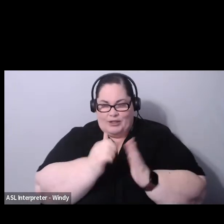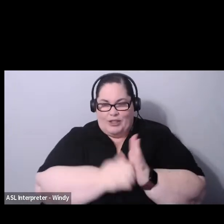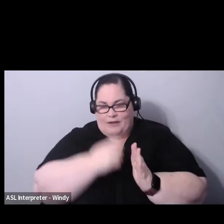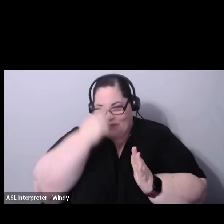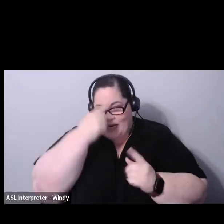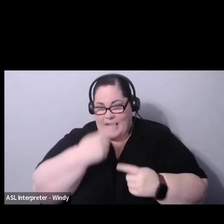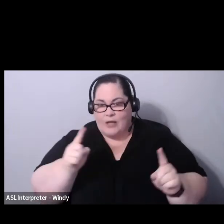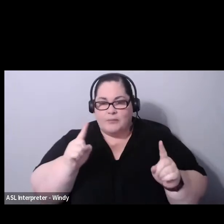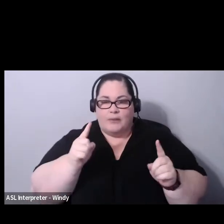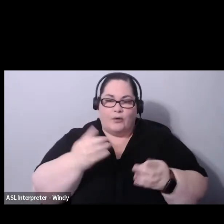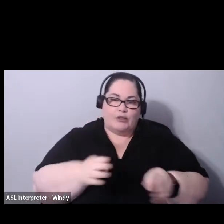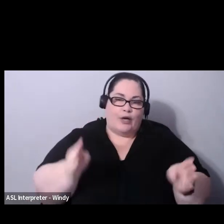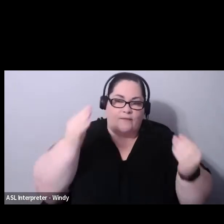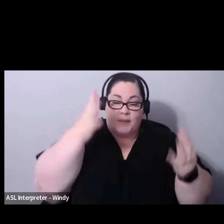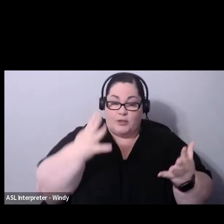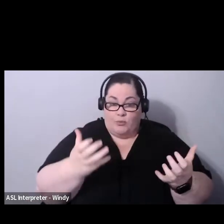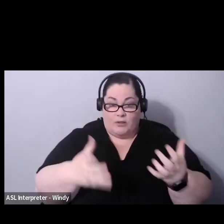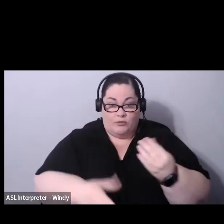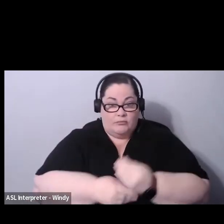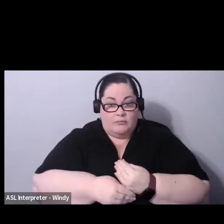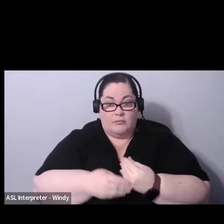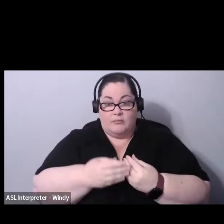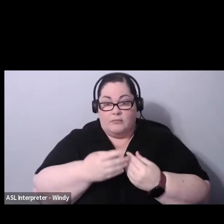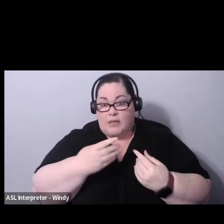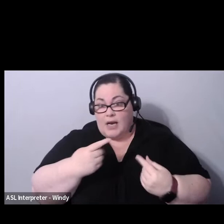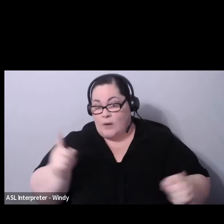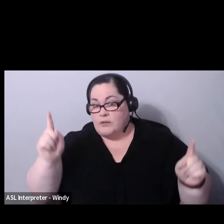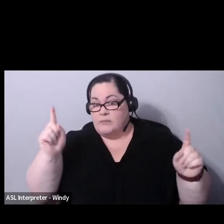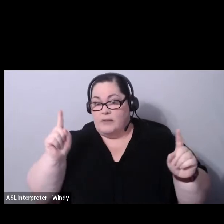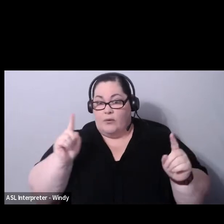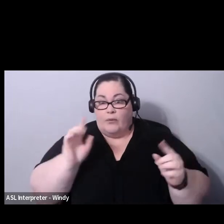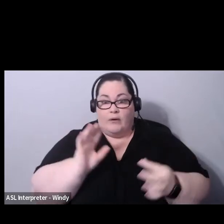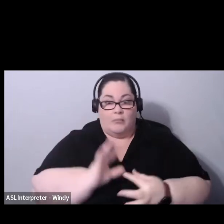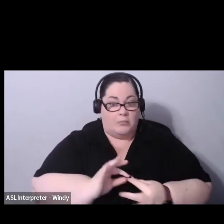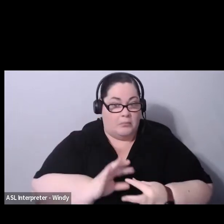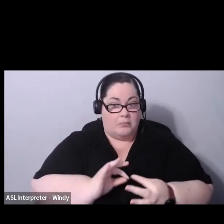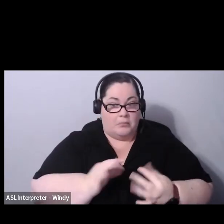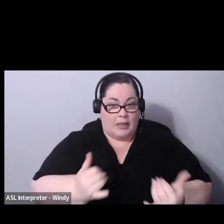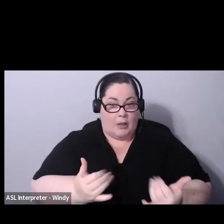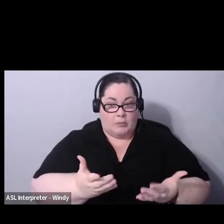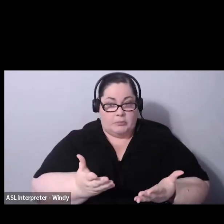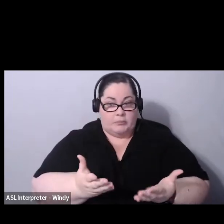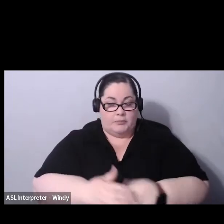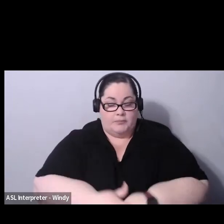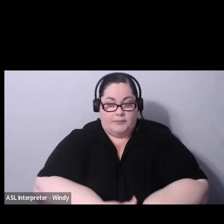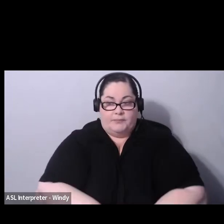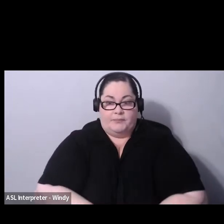else have anything that they would like to share or comment on?